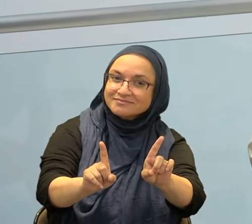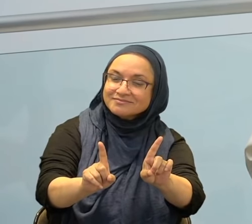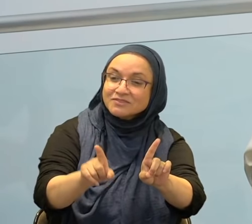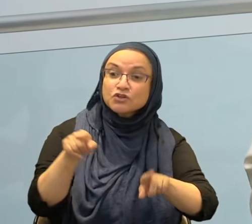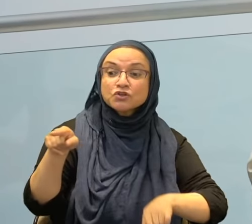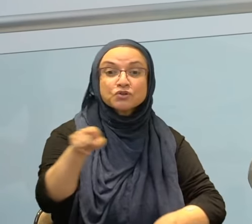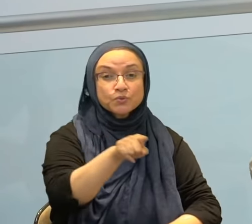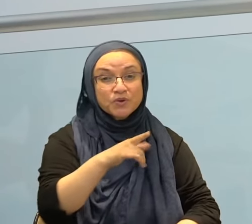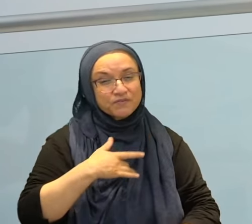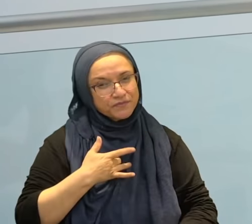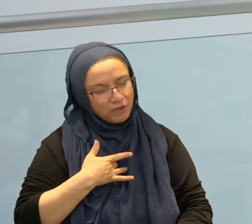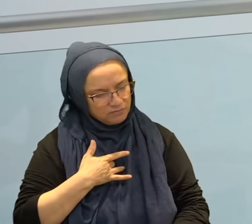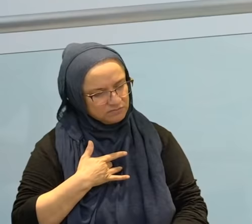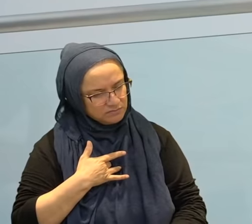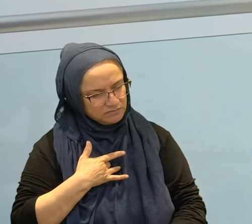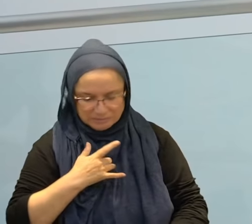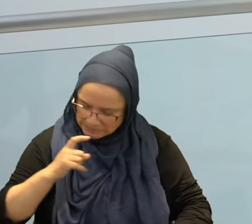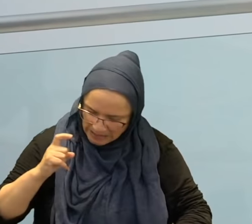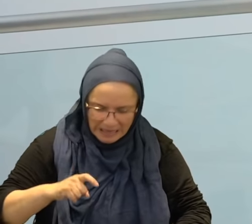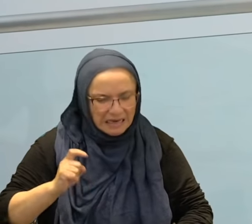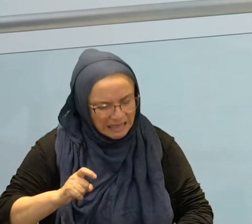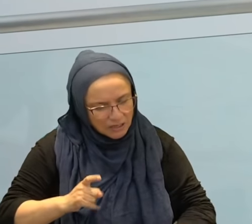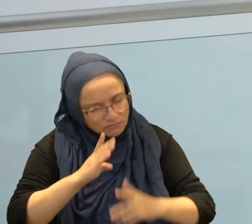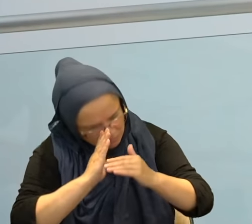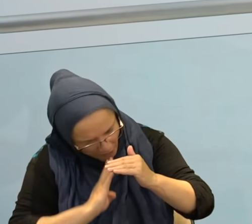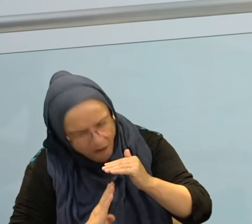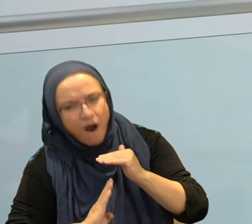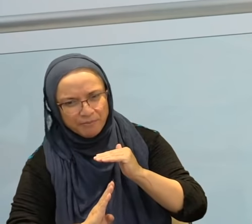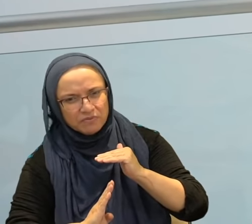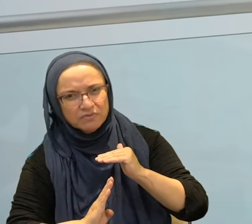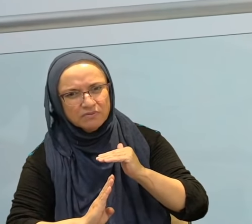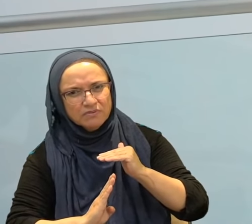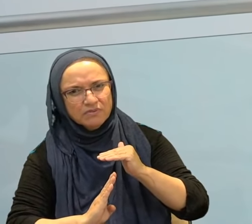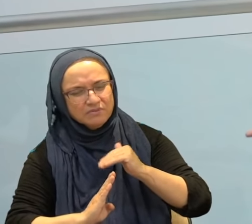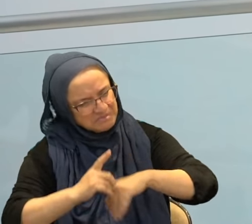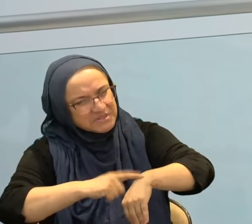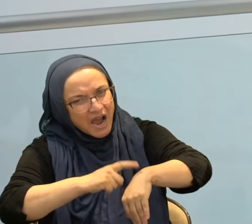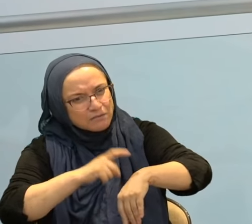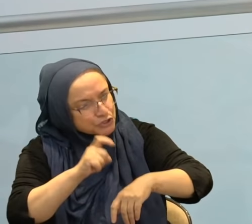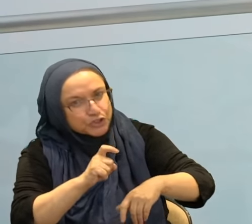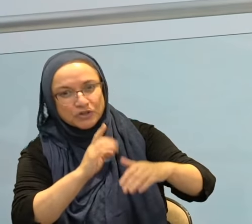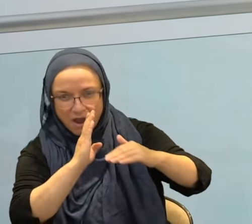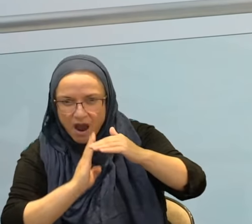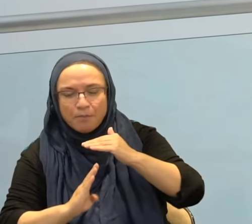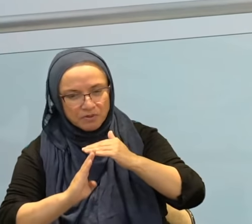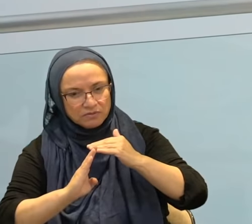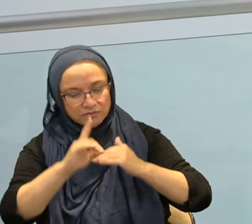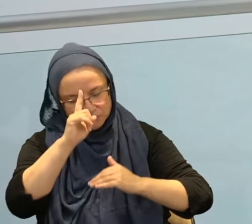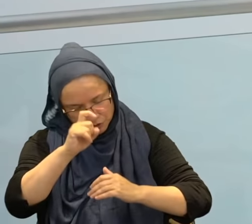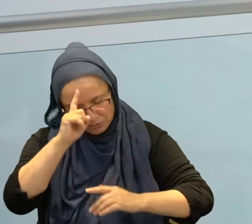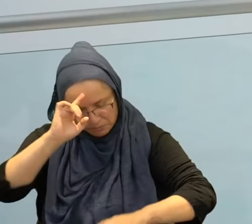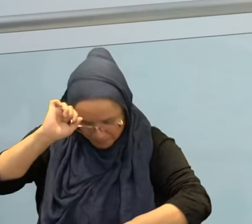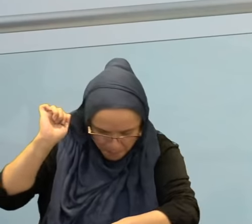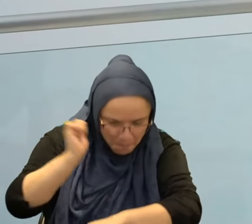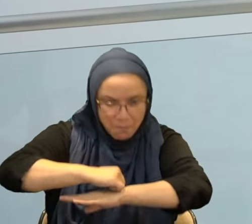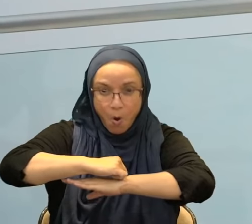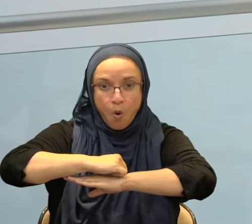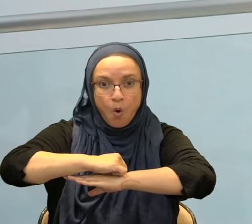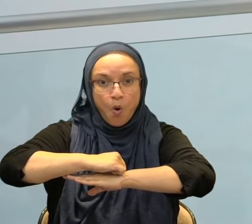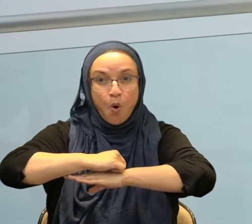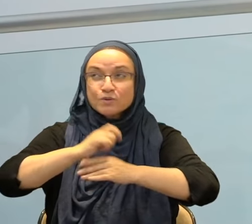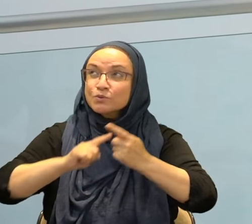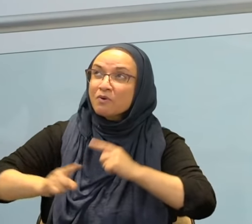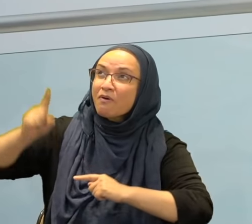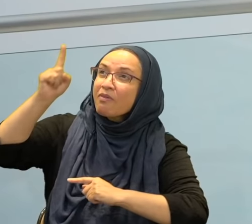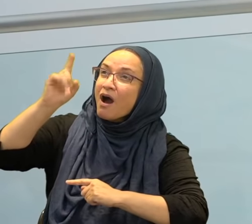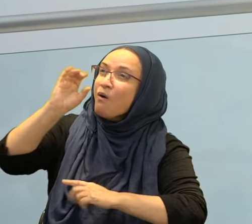perfect place to make sujud and to cry out to Allah in prostration and say, "Ya Allah, I'm humbled." You're also in that